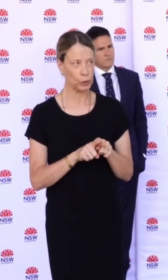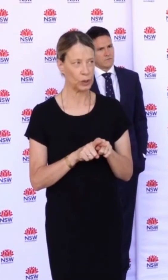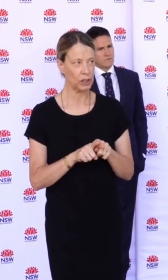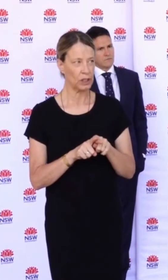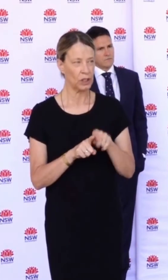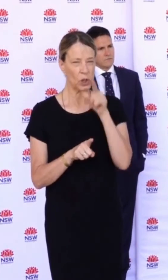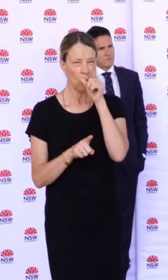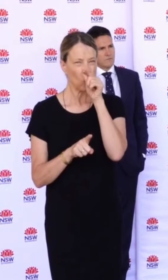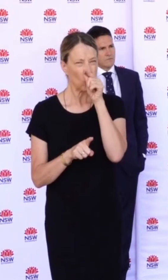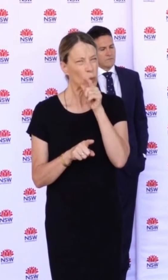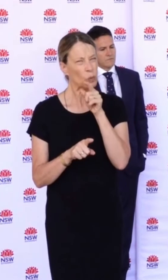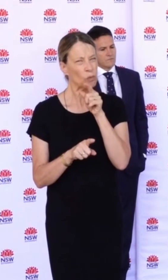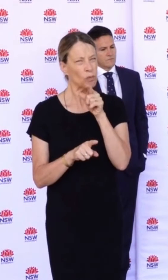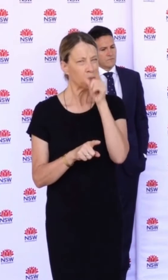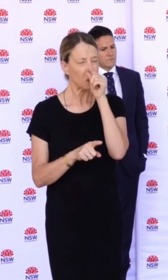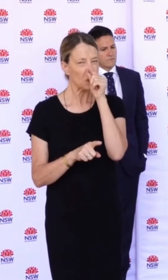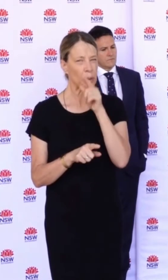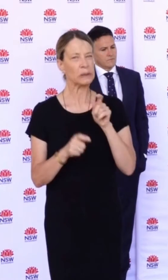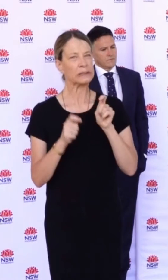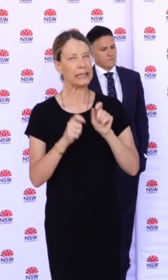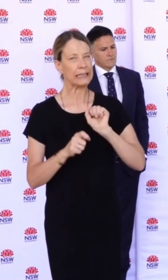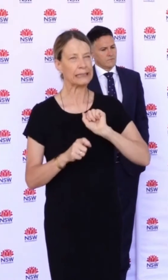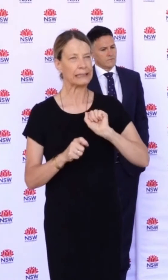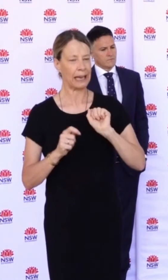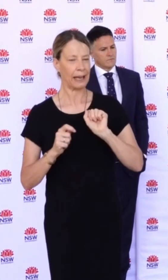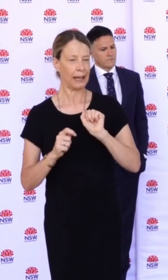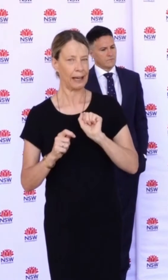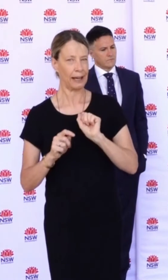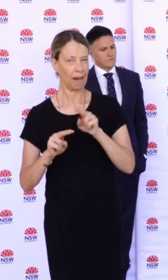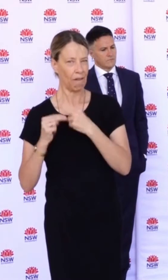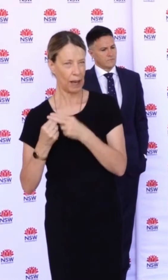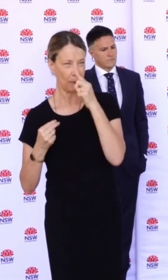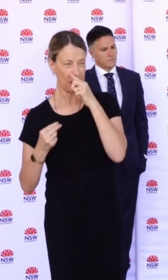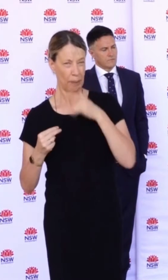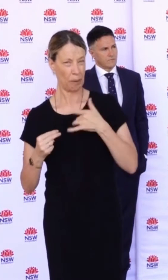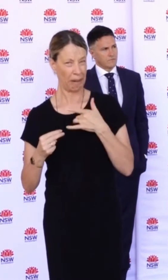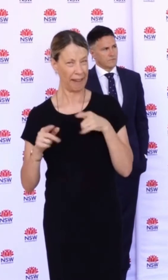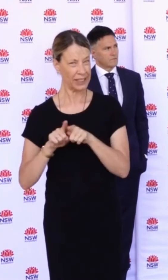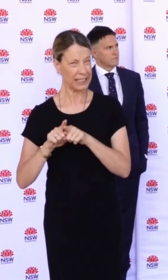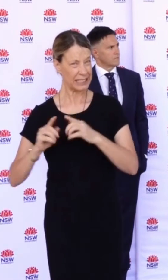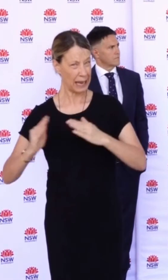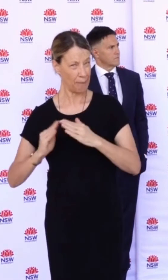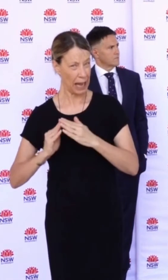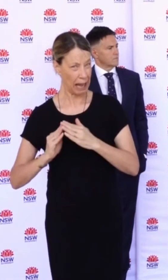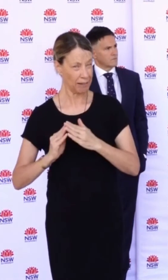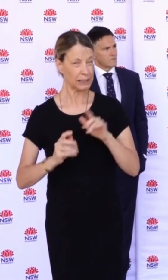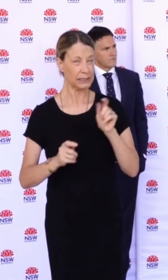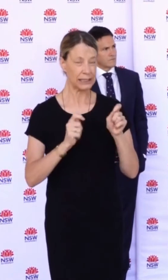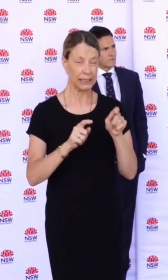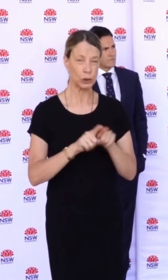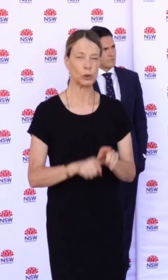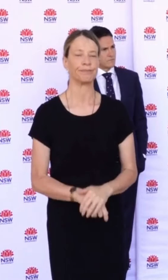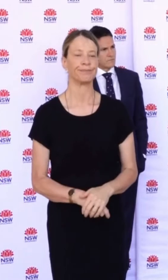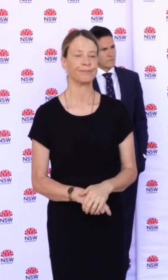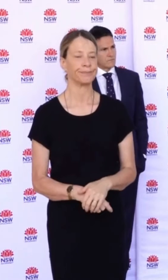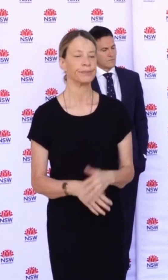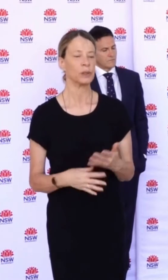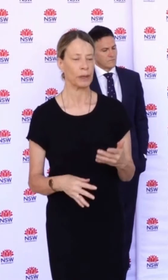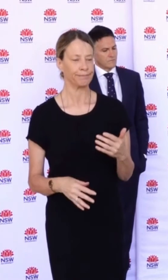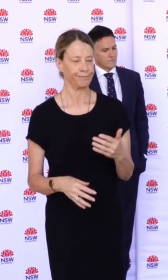possible holes. Minister Hazzard, given that Sure. the biggest threat that we do have to community at the moment is from these returning travellers, we